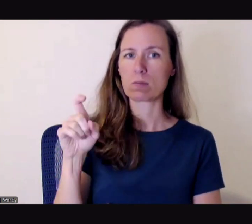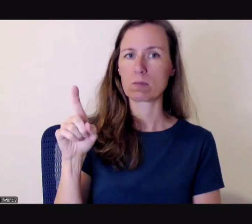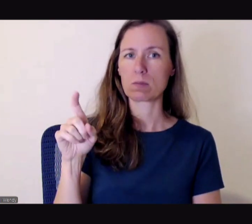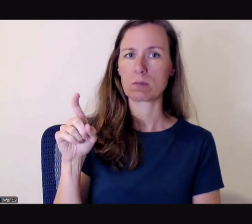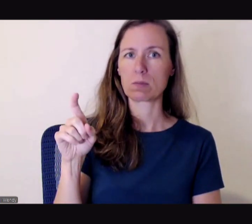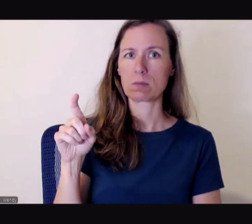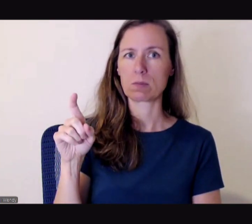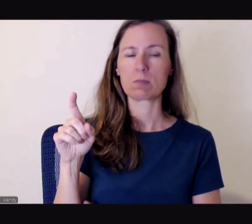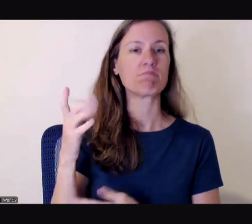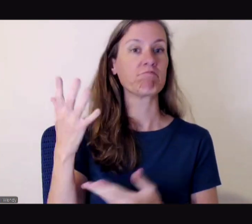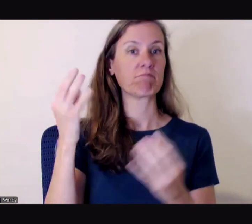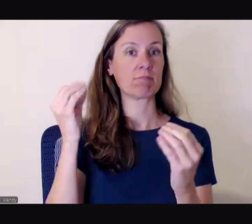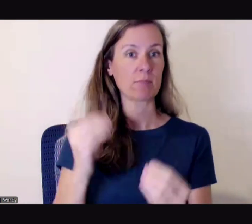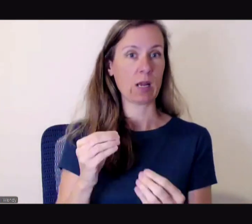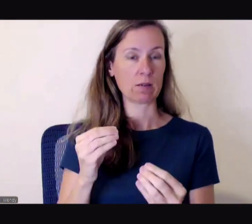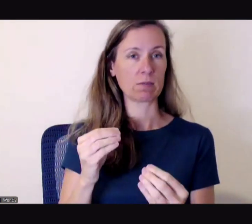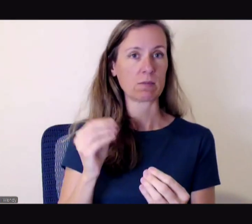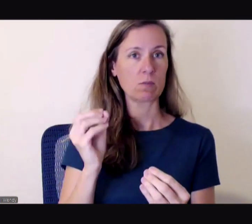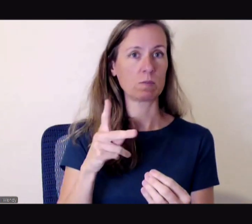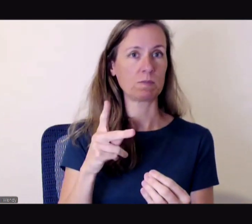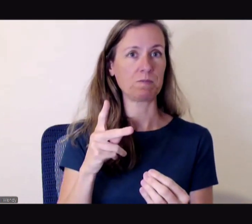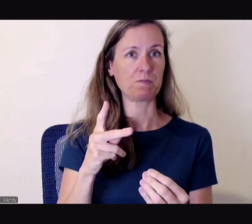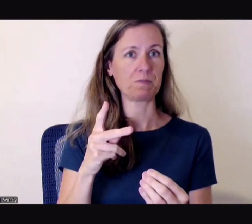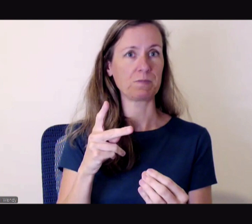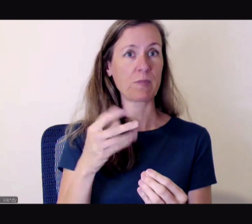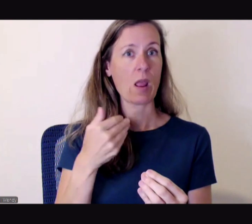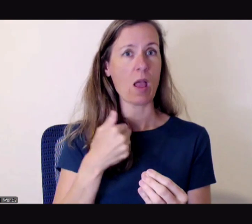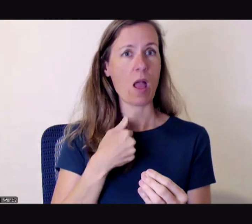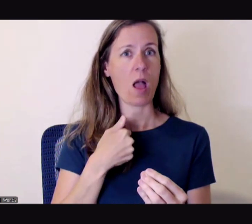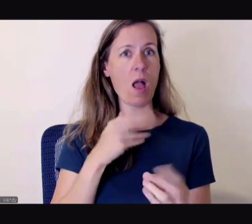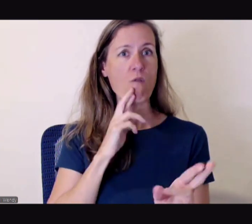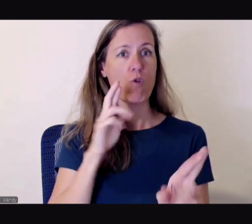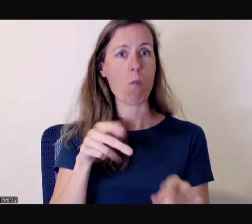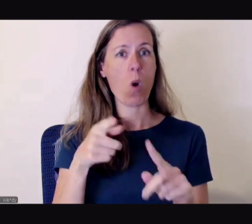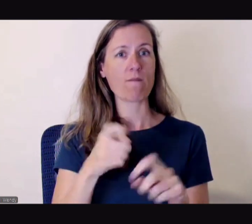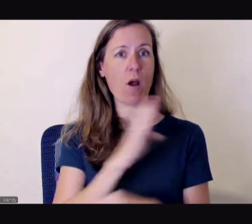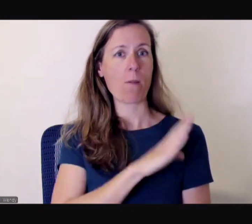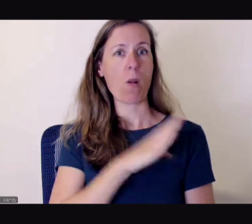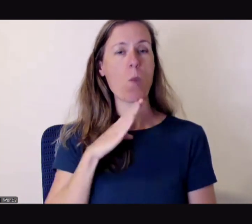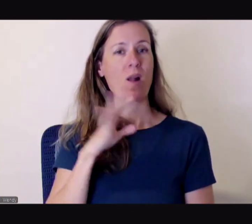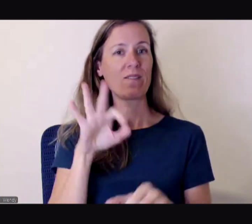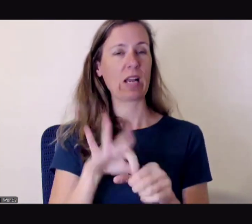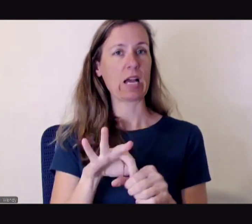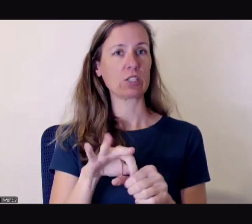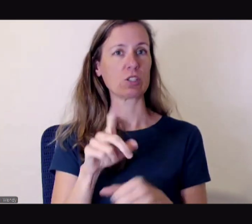Seeing none, I believe we have a report from our Board of Elections.